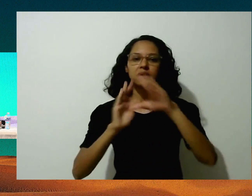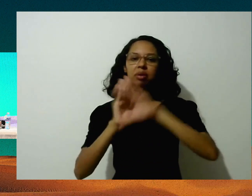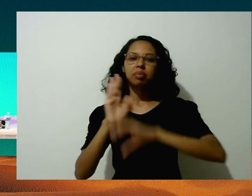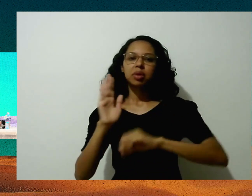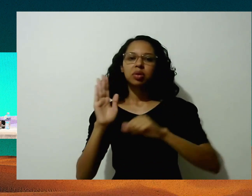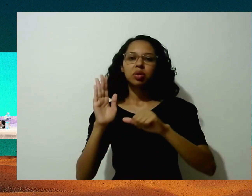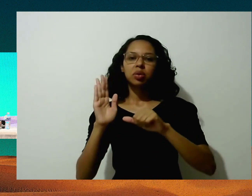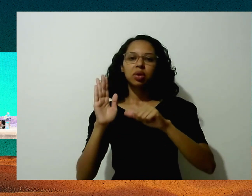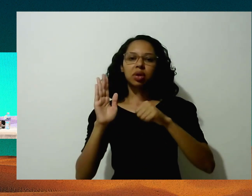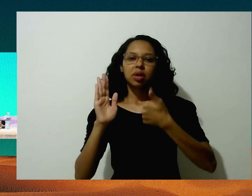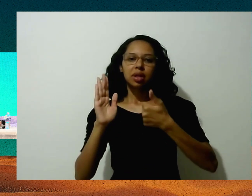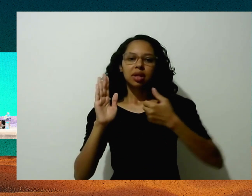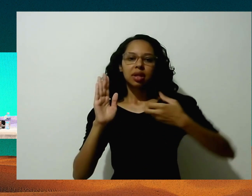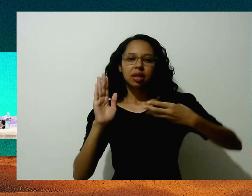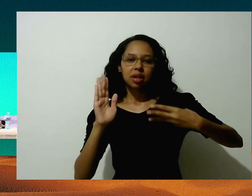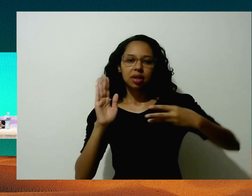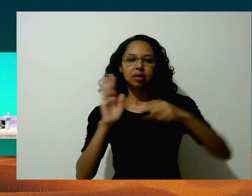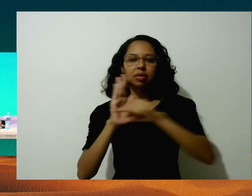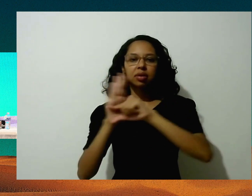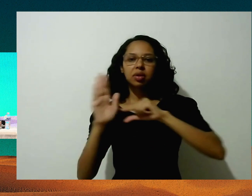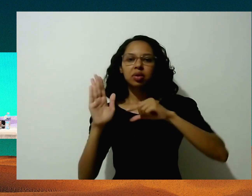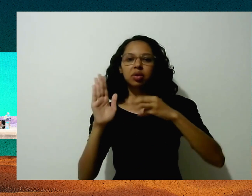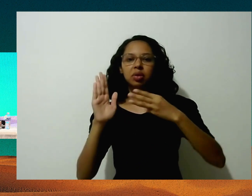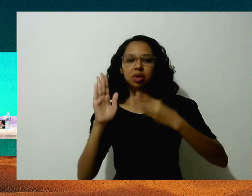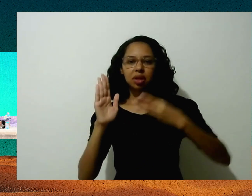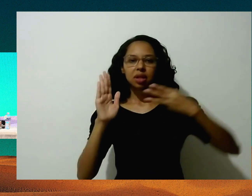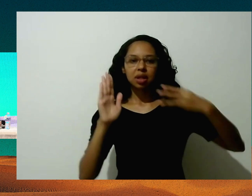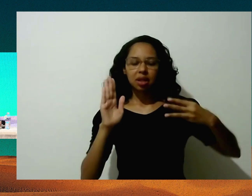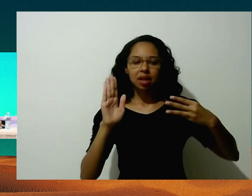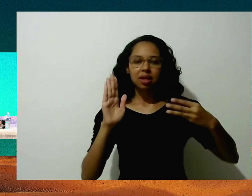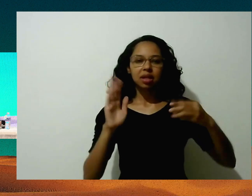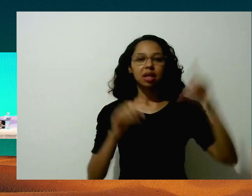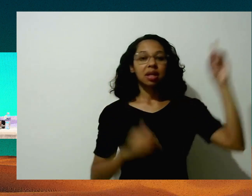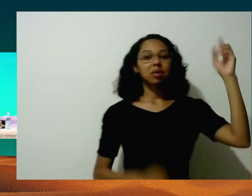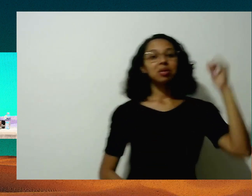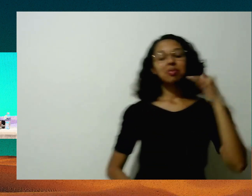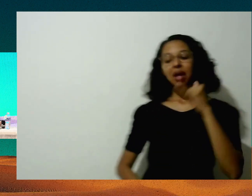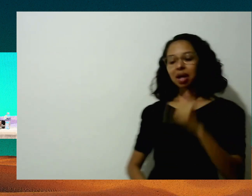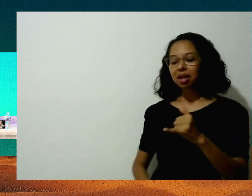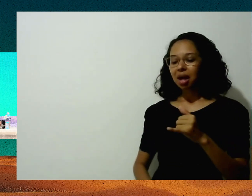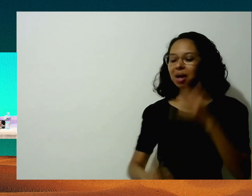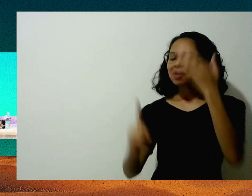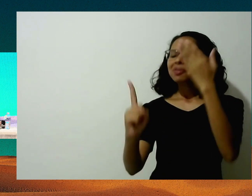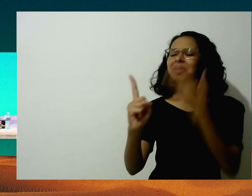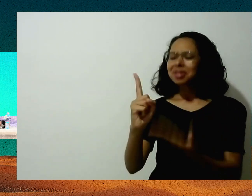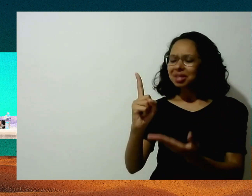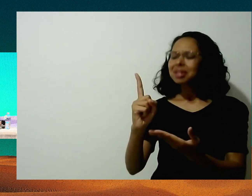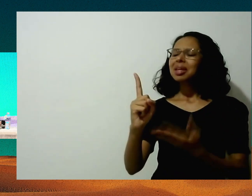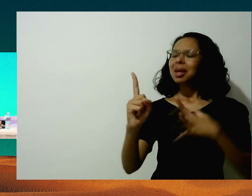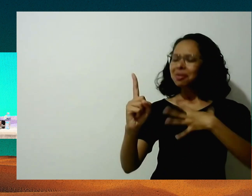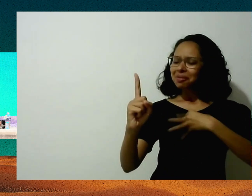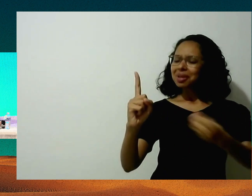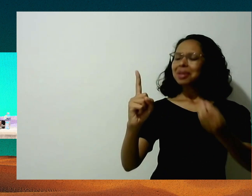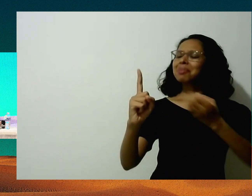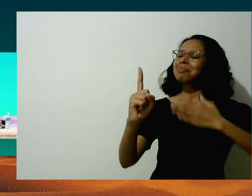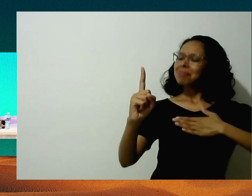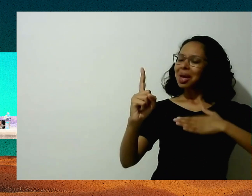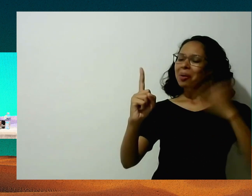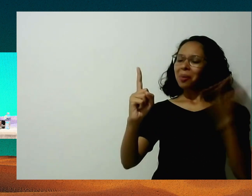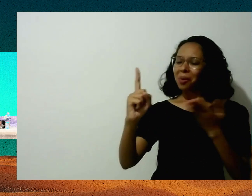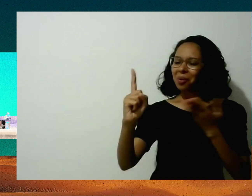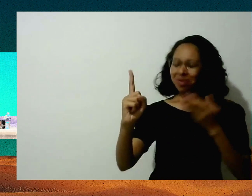filho, eu hoje te gerei. And in resurrection, Acts 13:33, he says, you are my son, today I have begotten you. Então